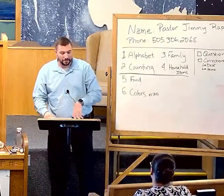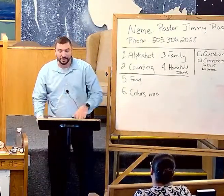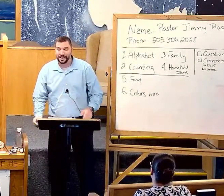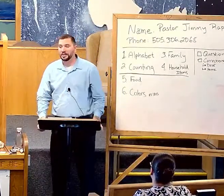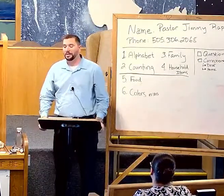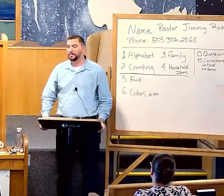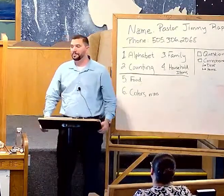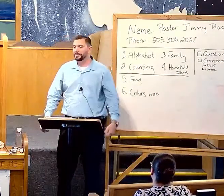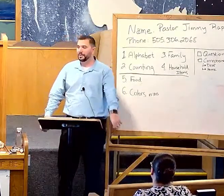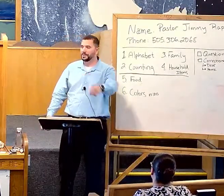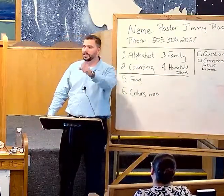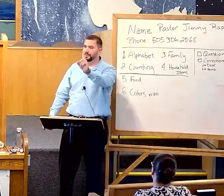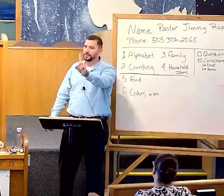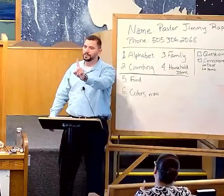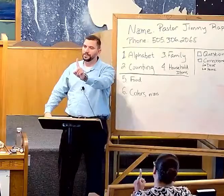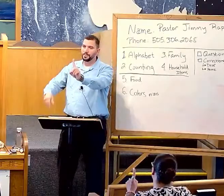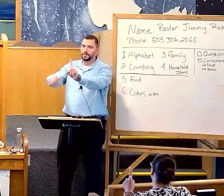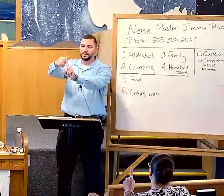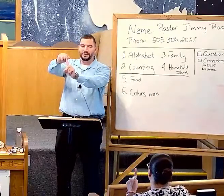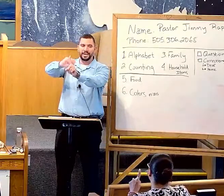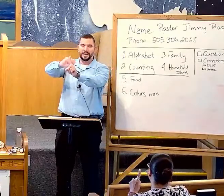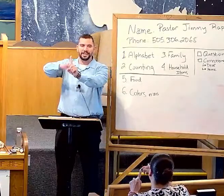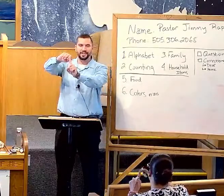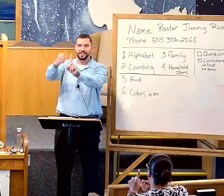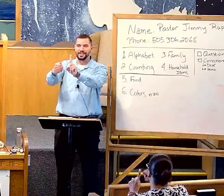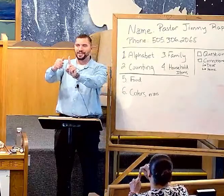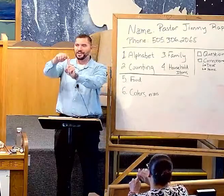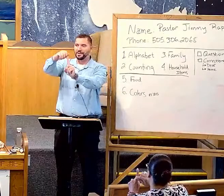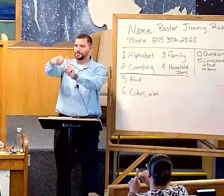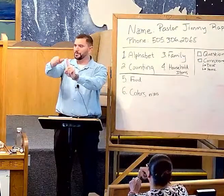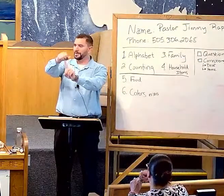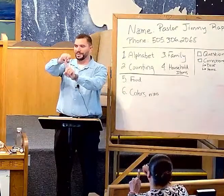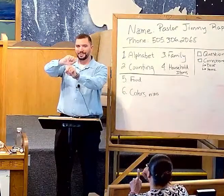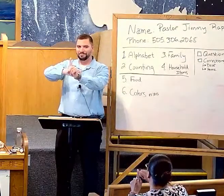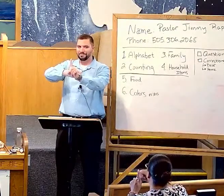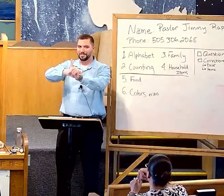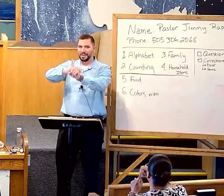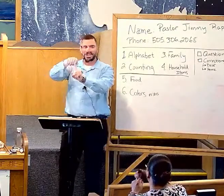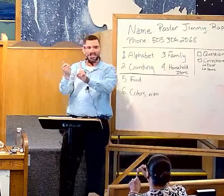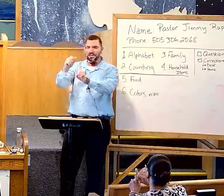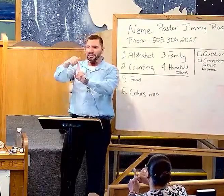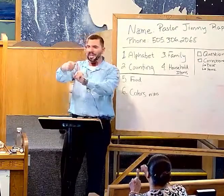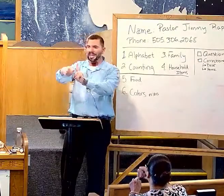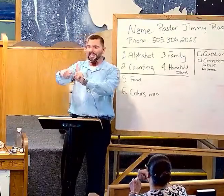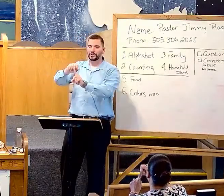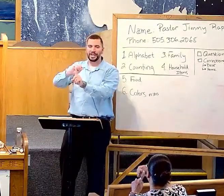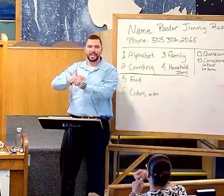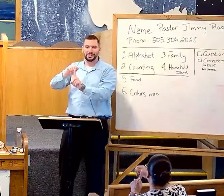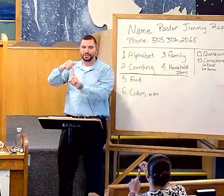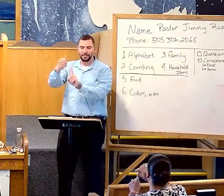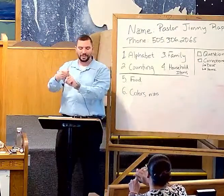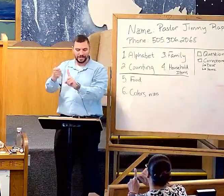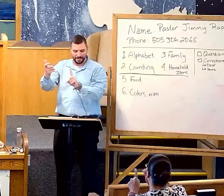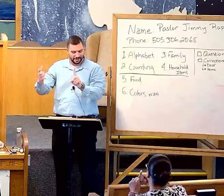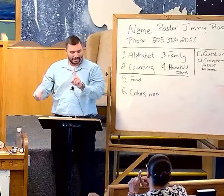banana. You peel the banana. Just peel it. However many times you do that, you say it, you peel it, that's